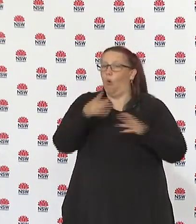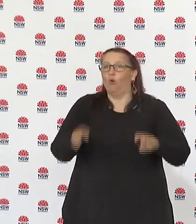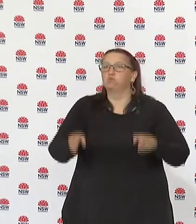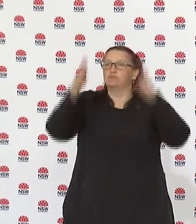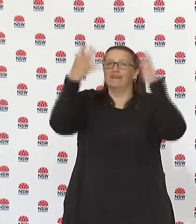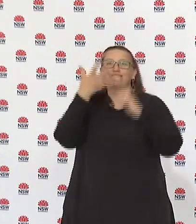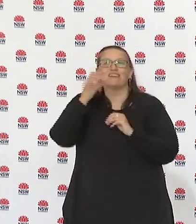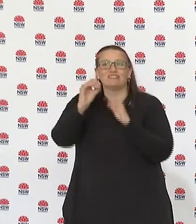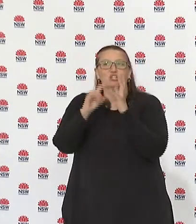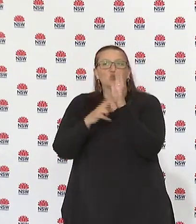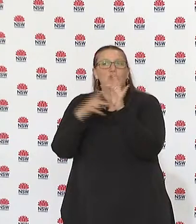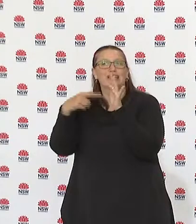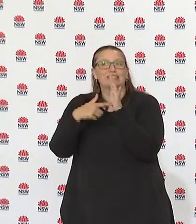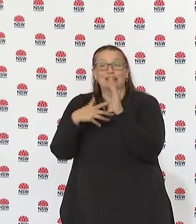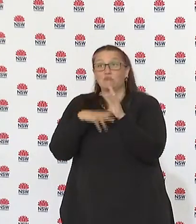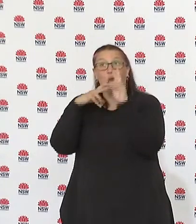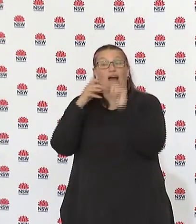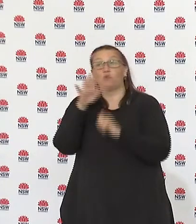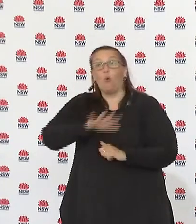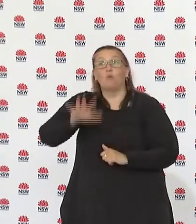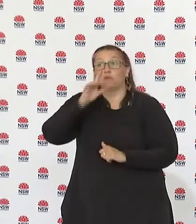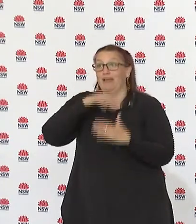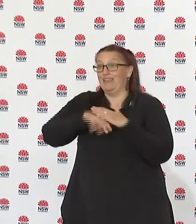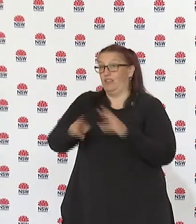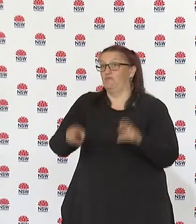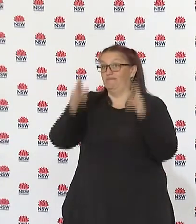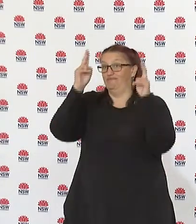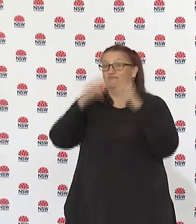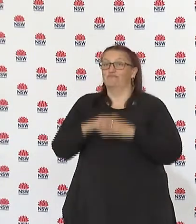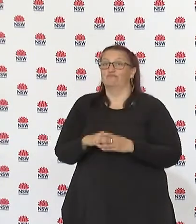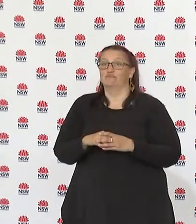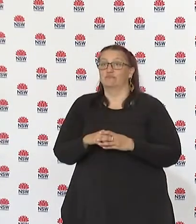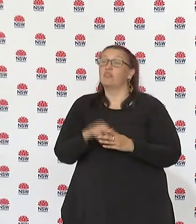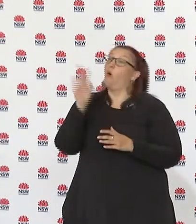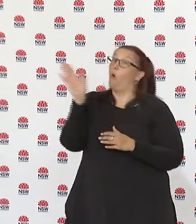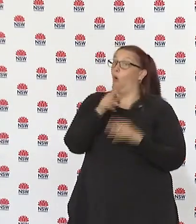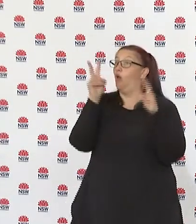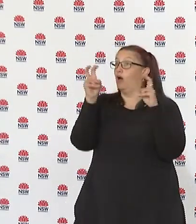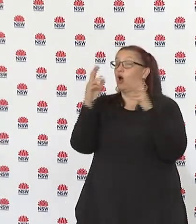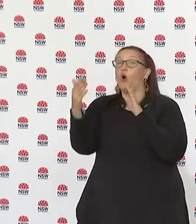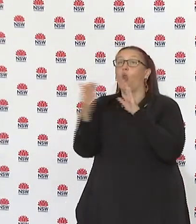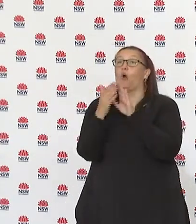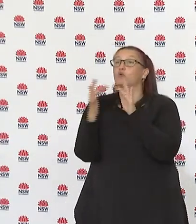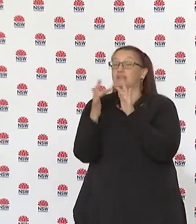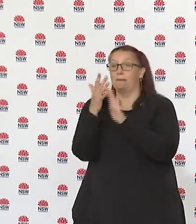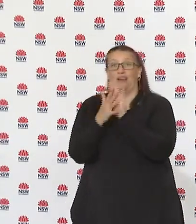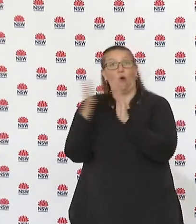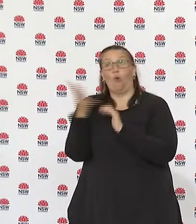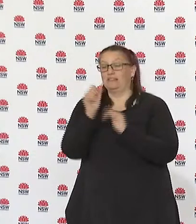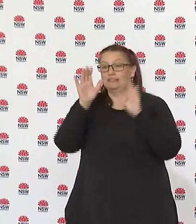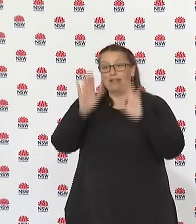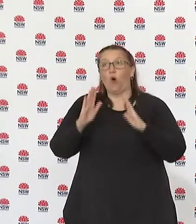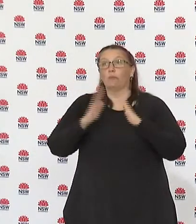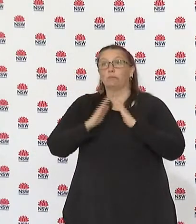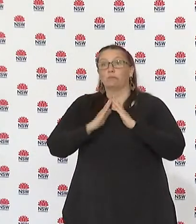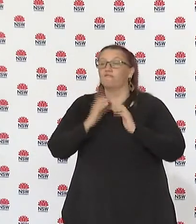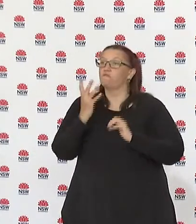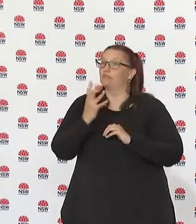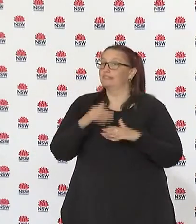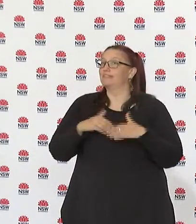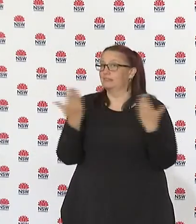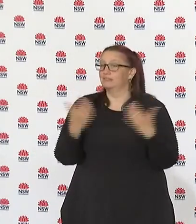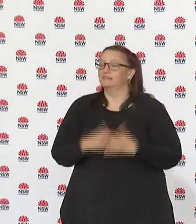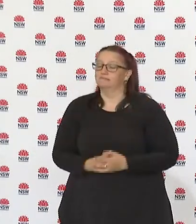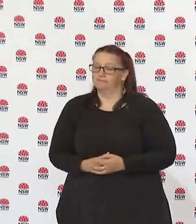those residents. All the residents in that building have been identified as close contacts. As Chief Health Officer